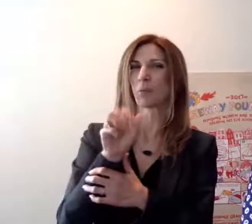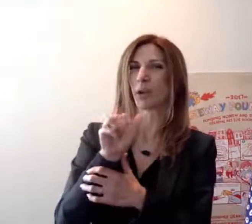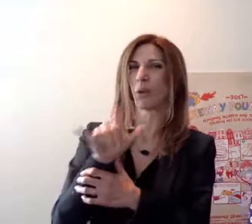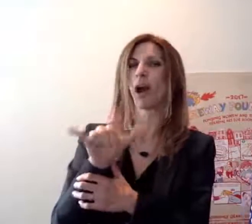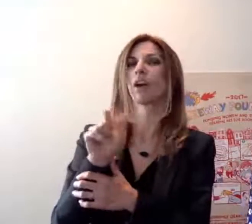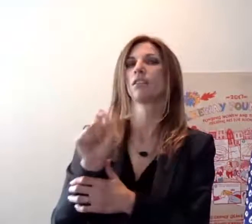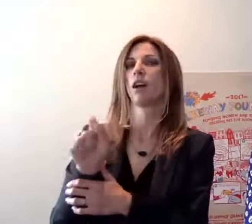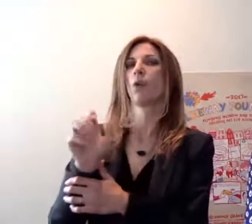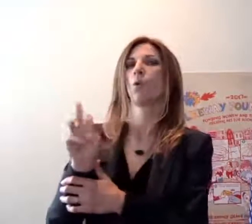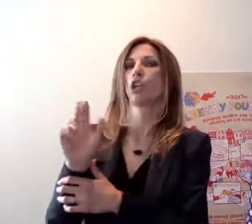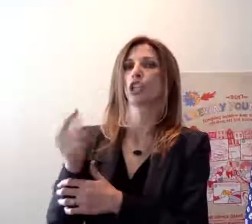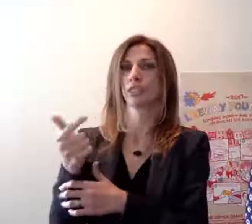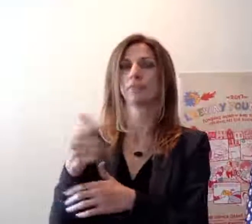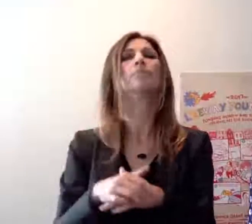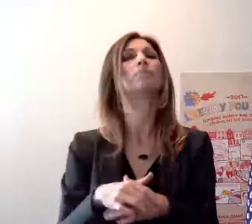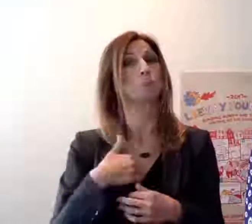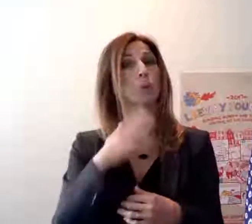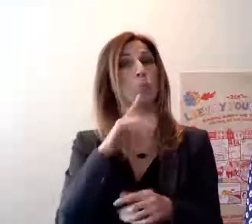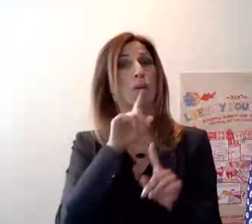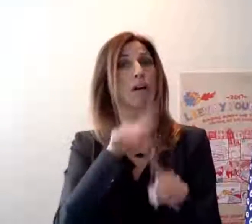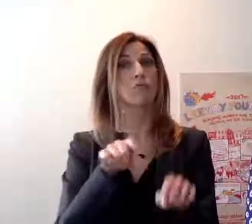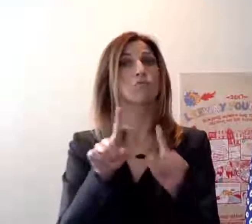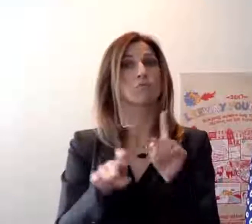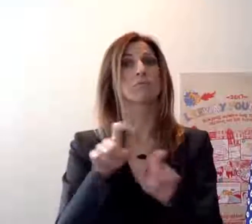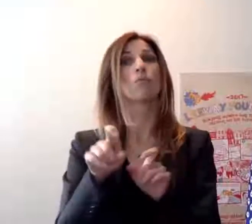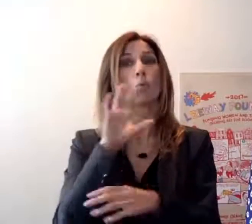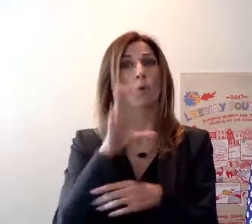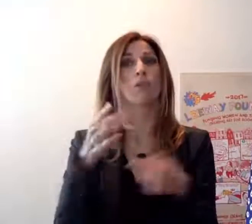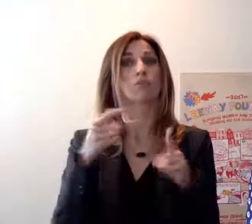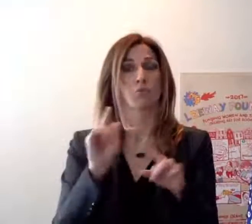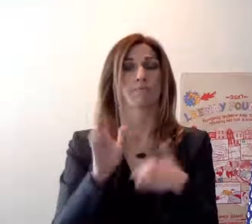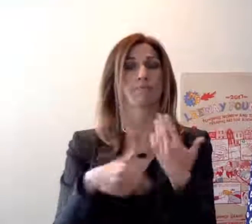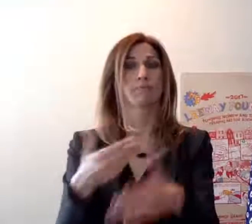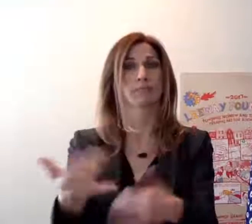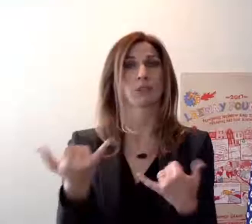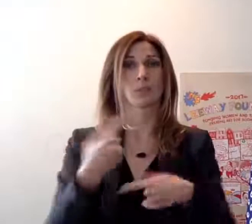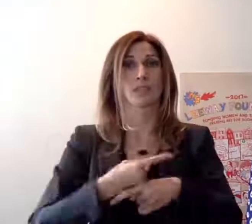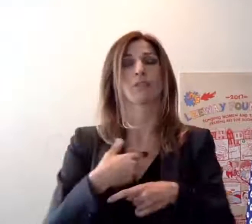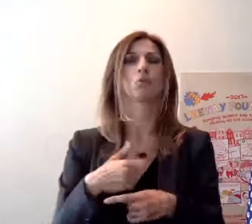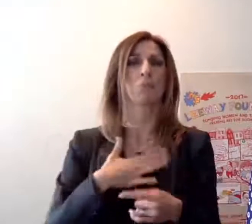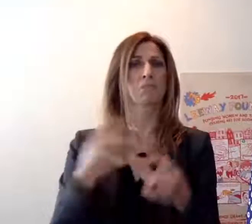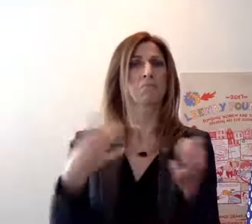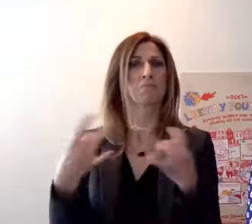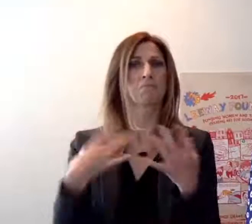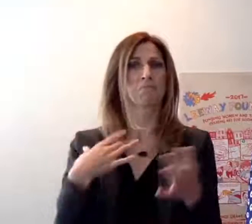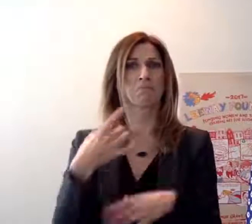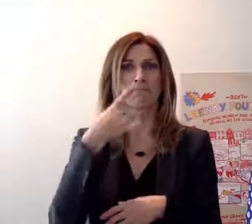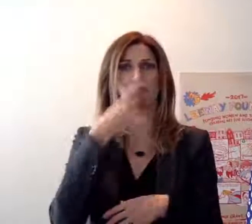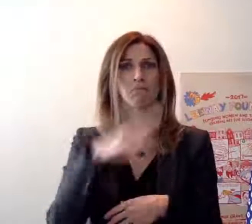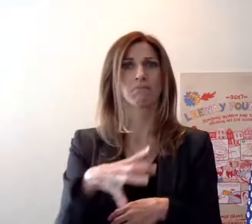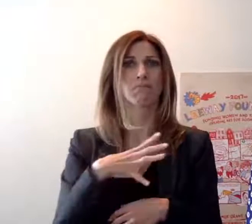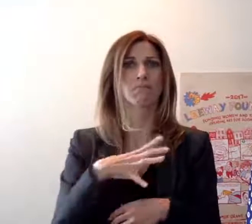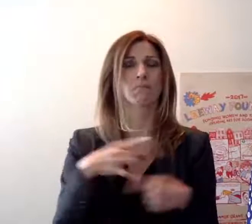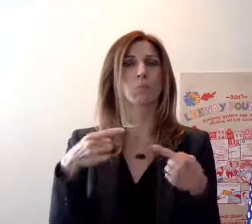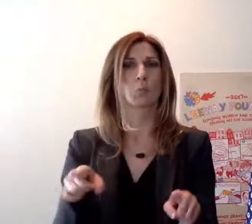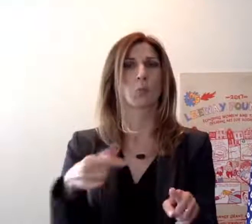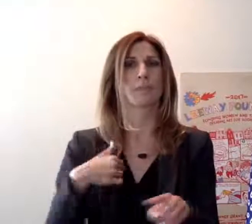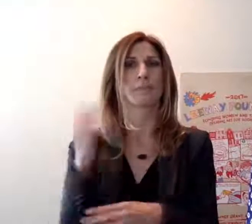LEEWAY.org. And I will answer your questions throughout the broadcast, so please send them in if you have any as I'm